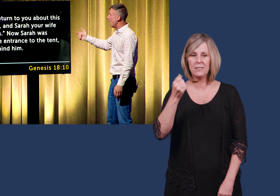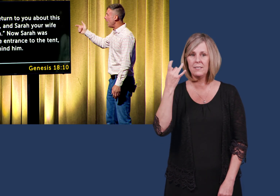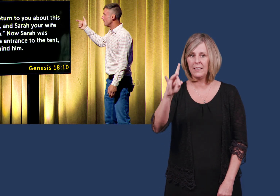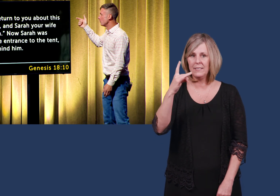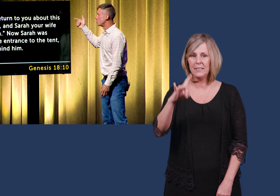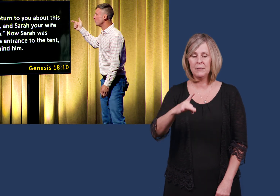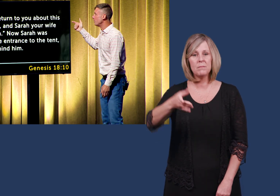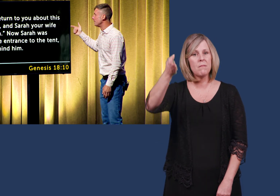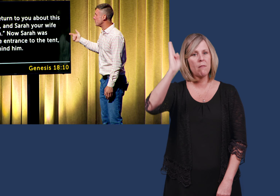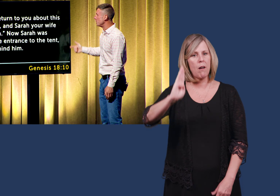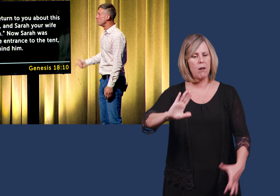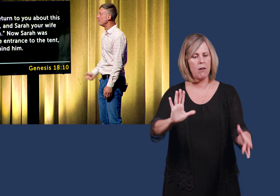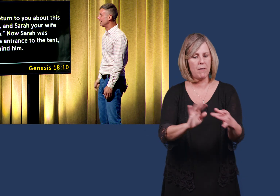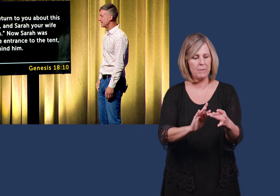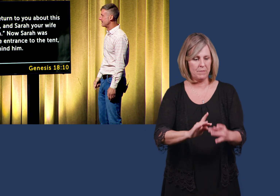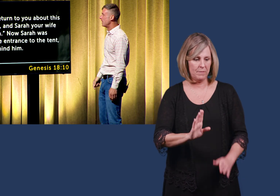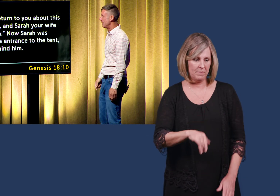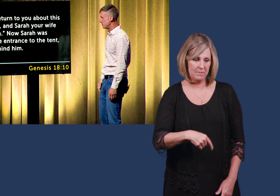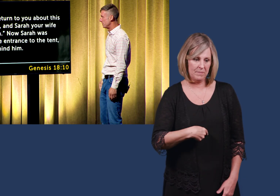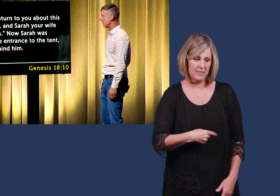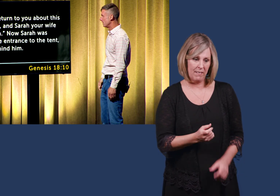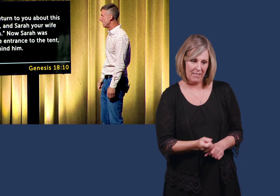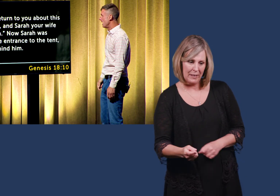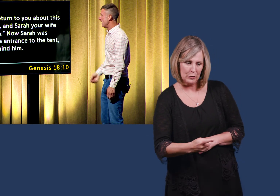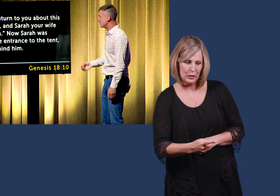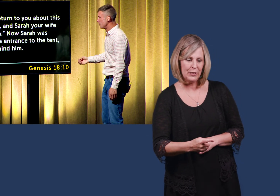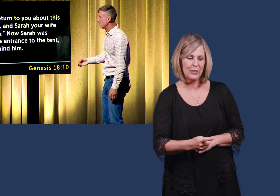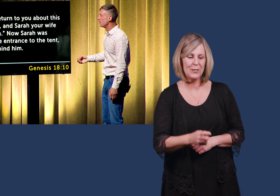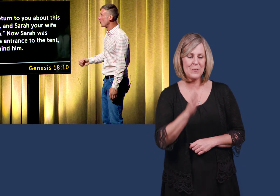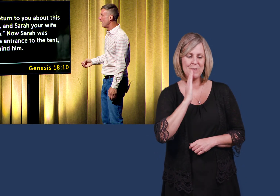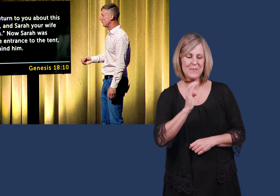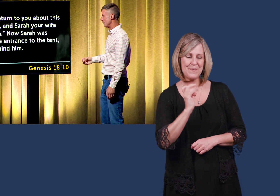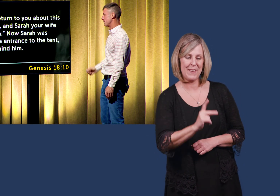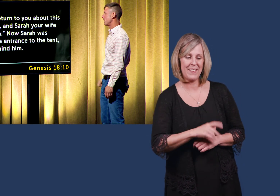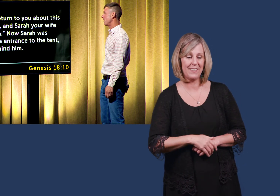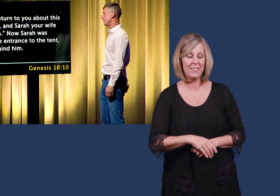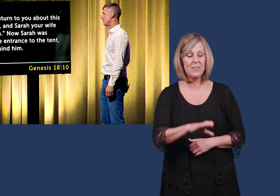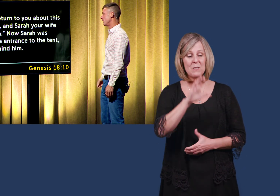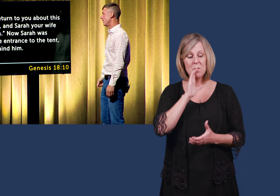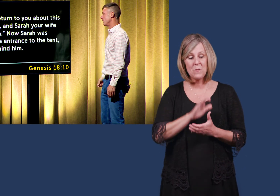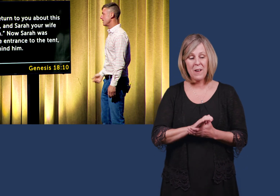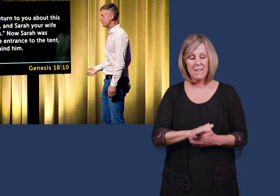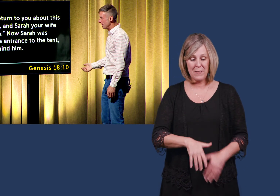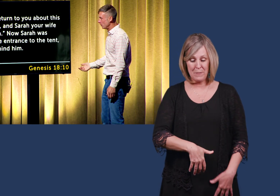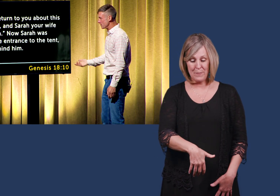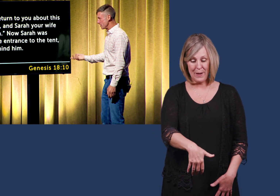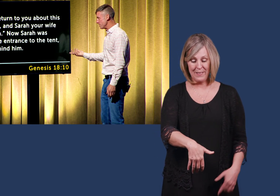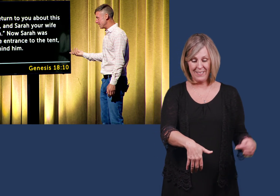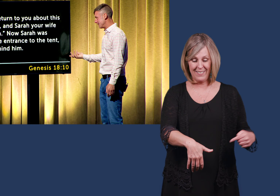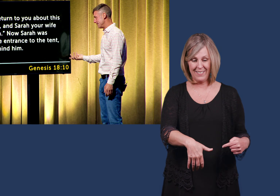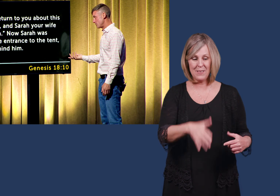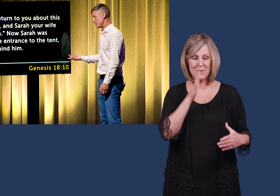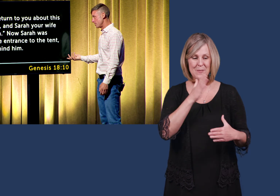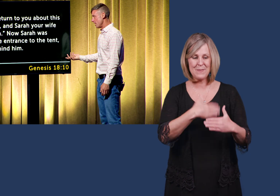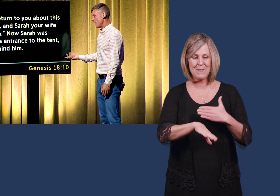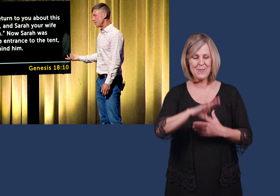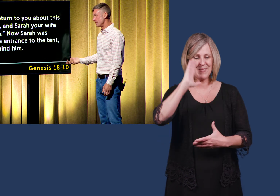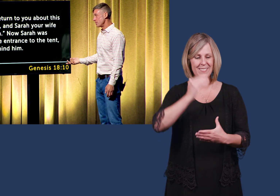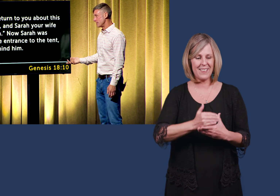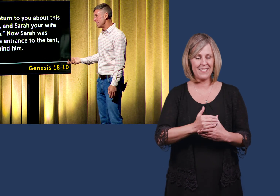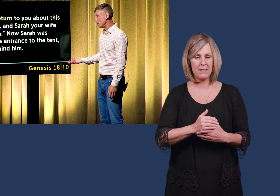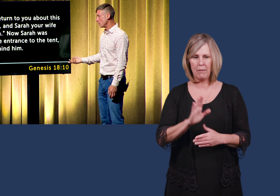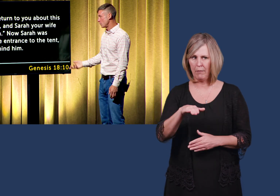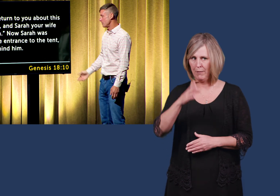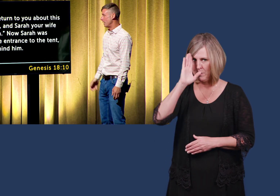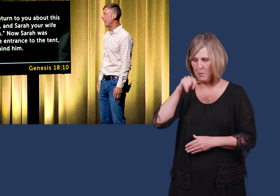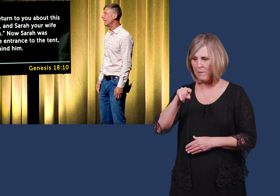talking. I will surely return to you about this time next year. And Sarah, your wife, will have a son. Now, Sarah was listening at the entrance to